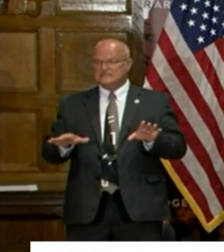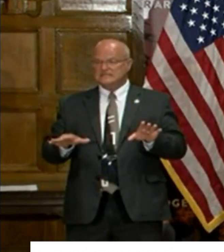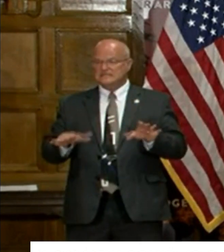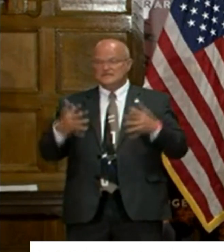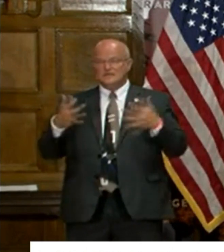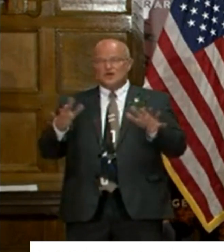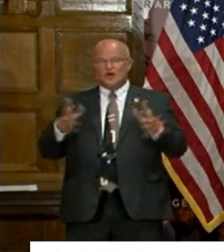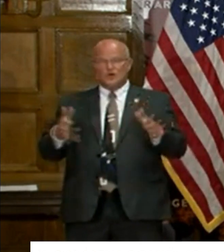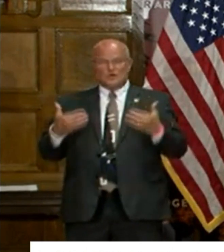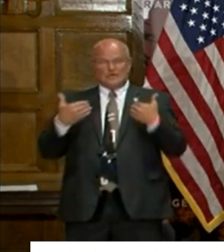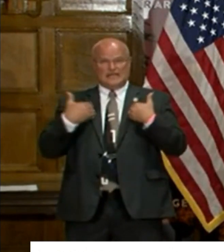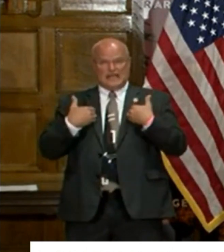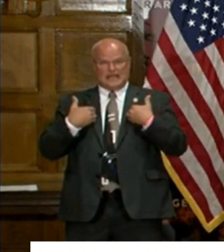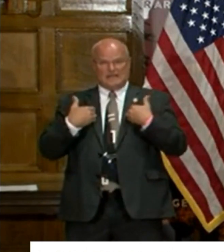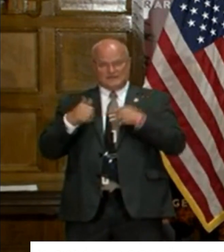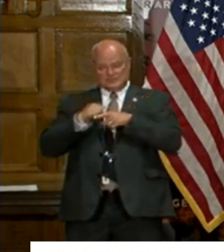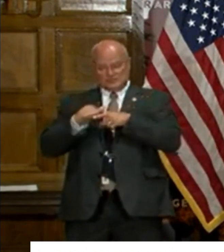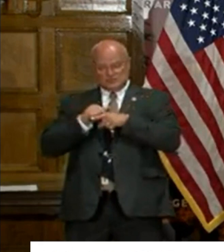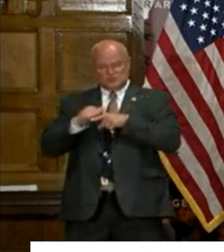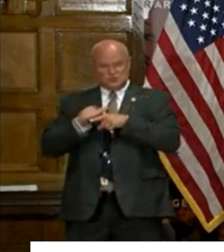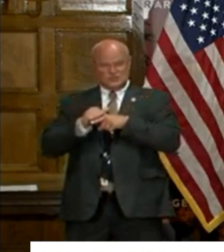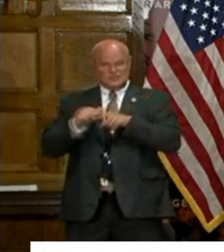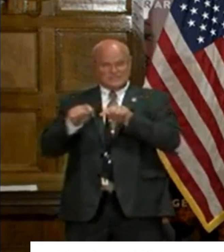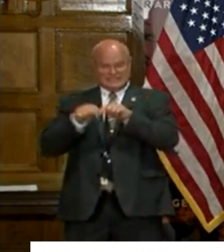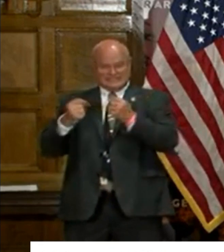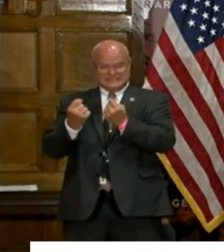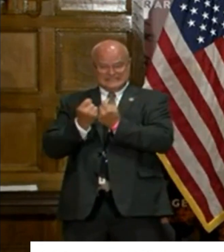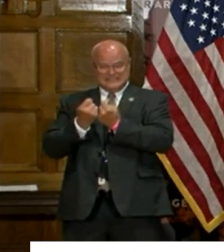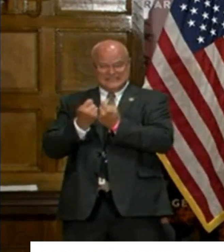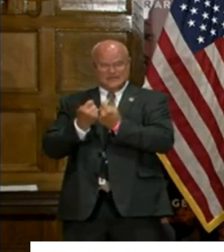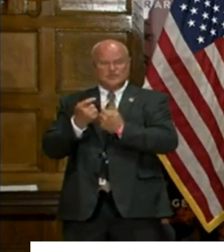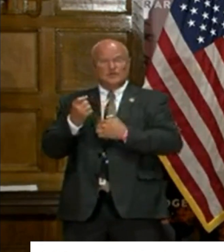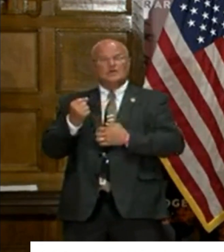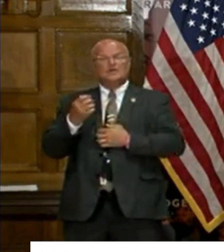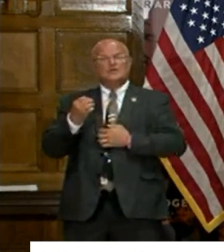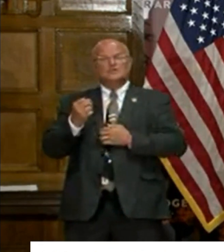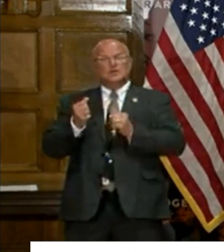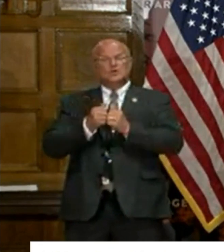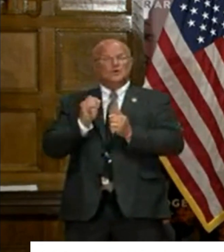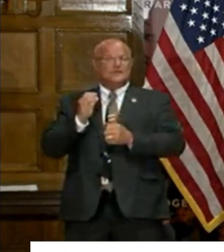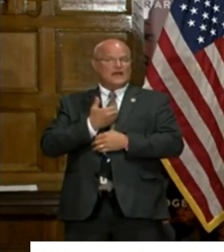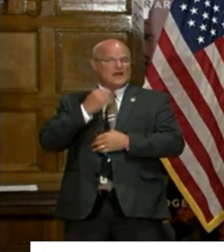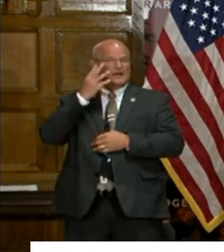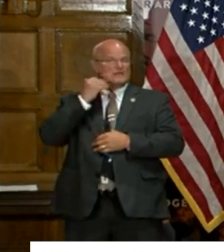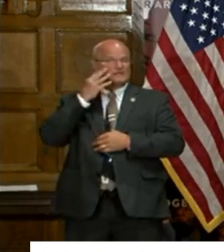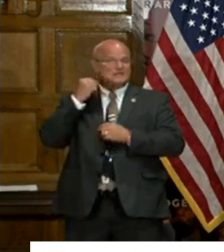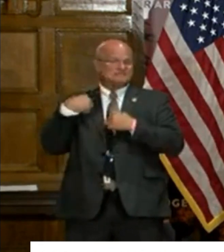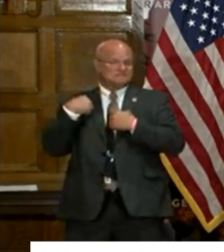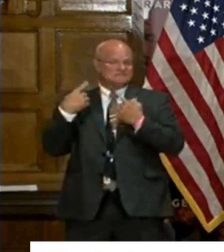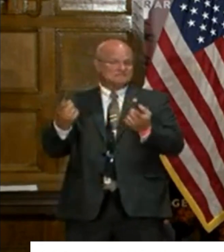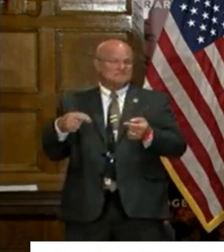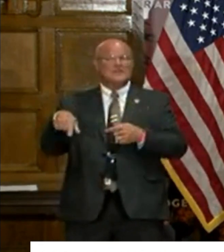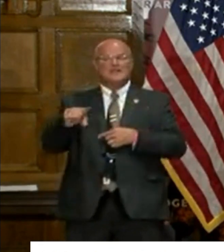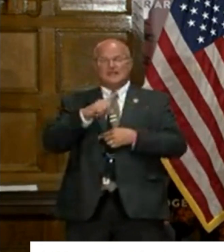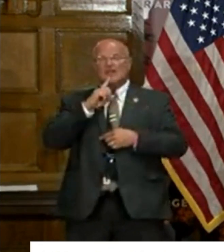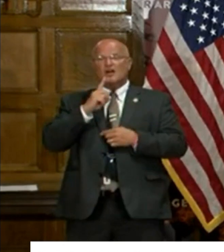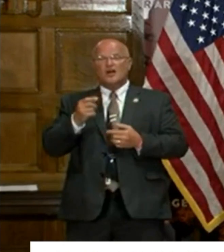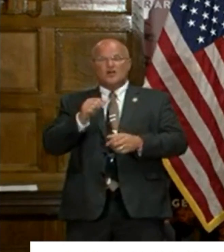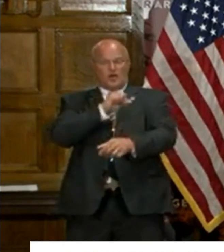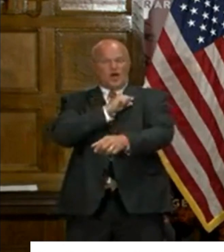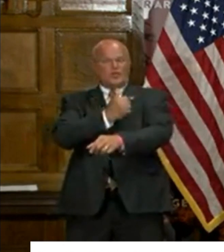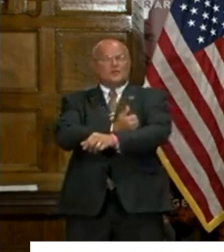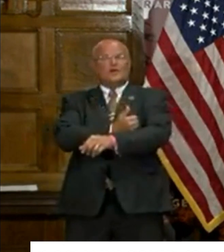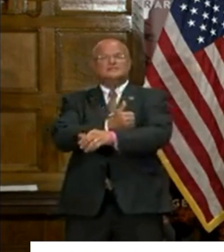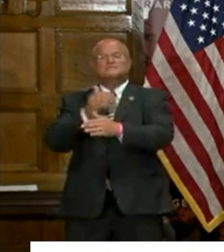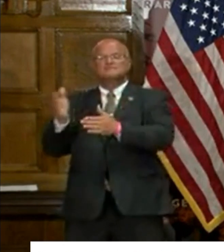they're already having the drills as a team. And so with our experience thus far, they are authorized